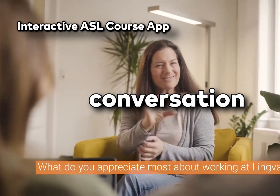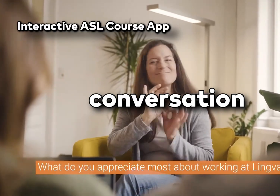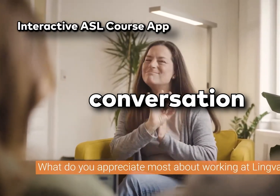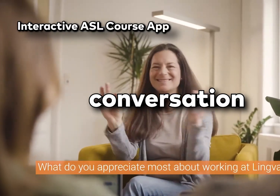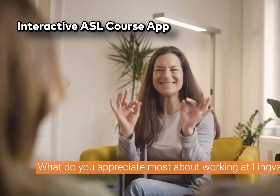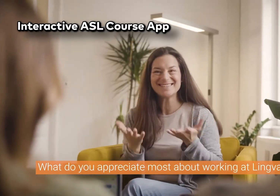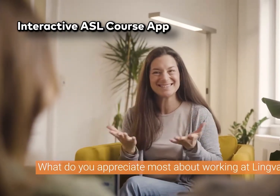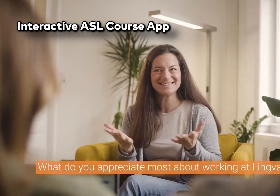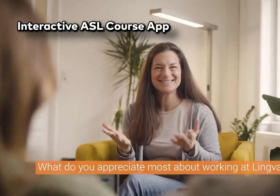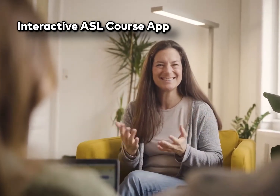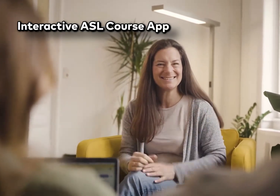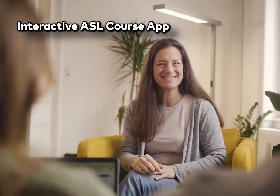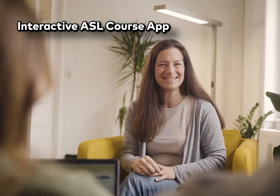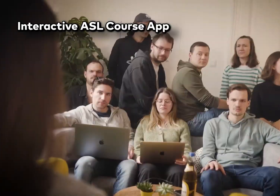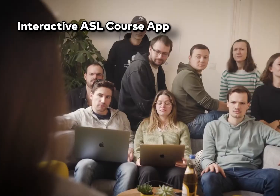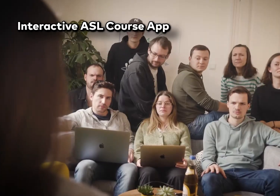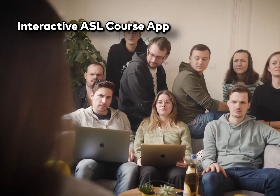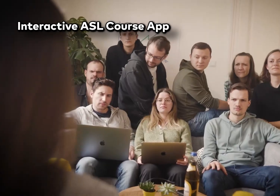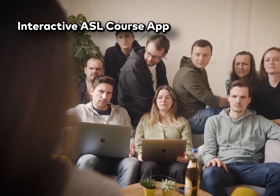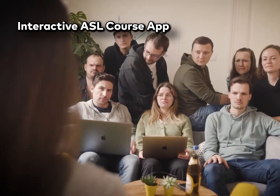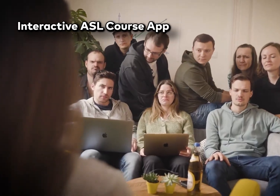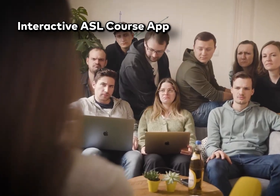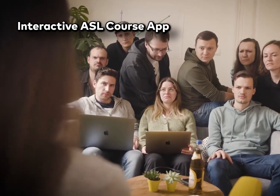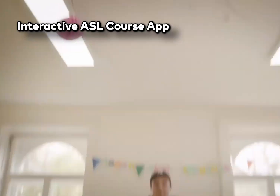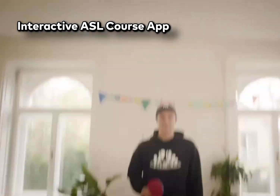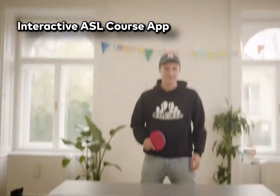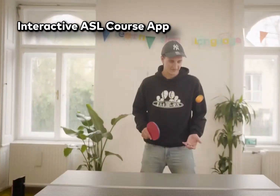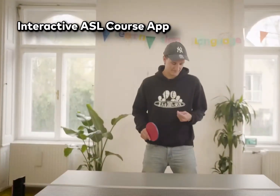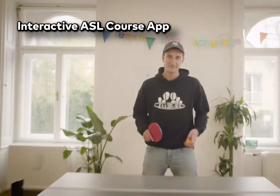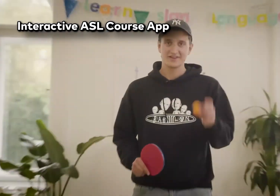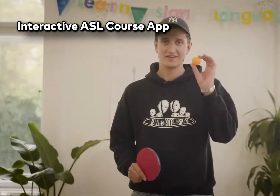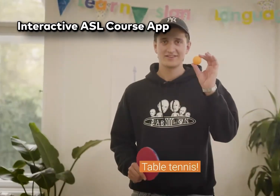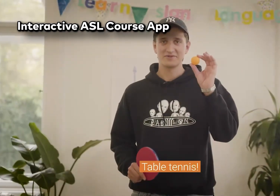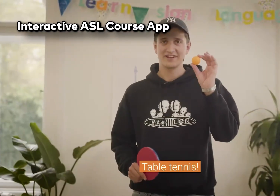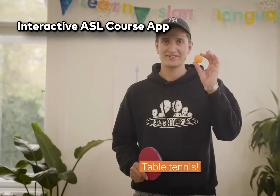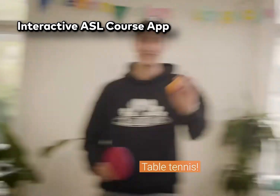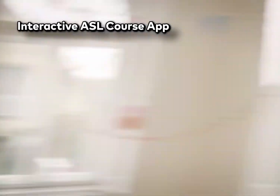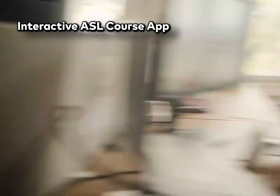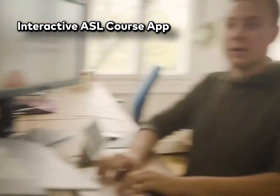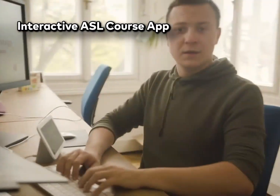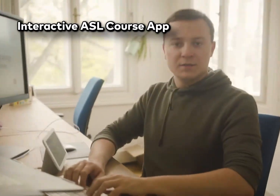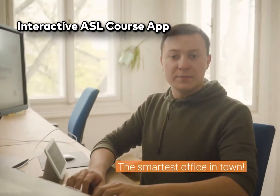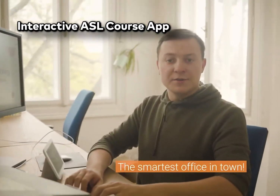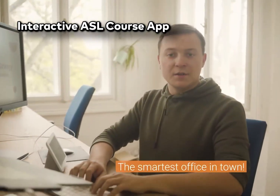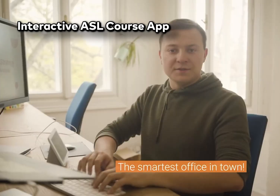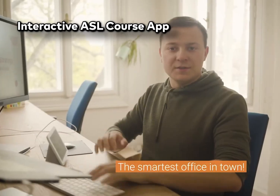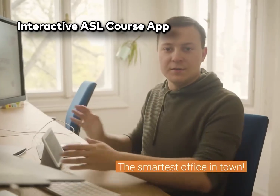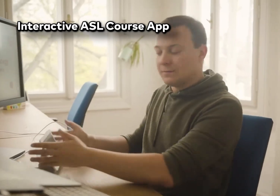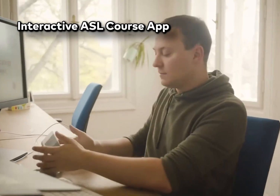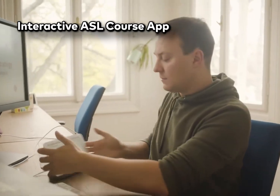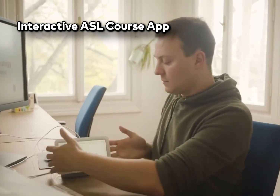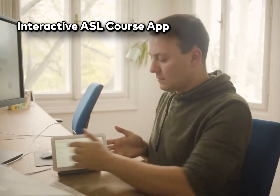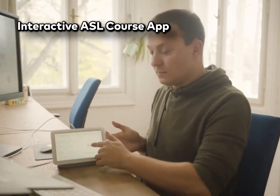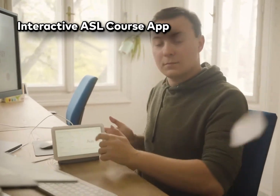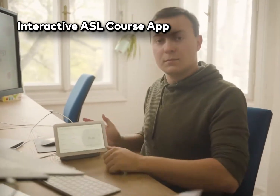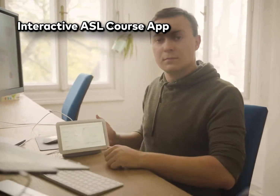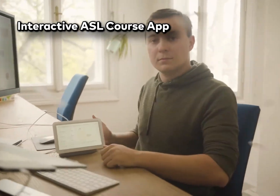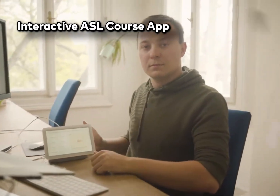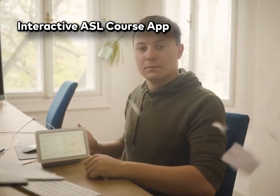conversation. Advantages: the interactivity improves retention. You watch a sign, practice it, complete exercises, and